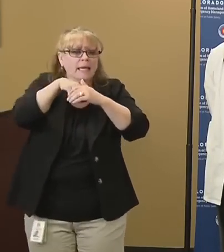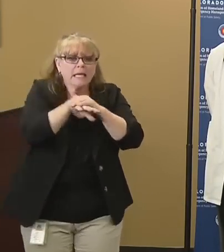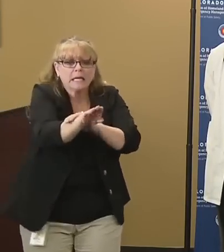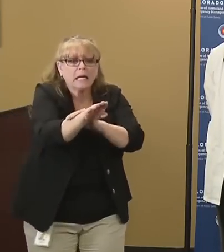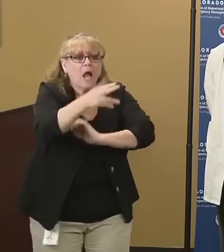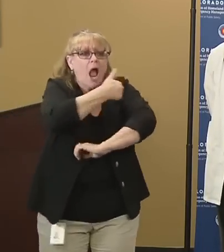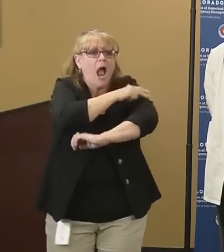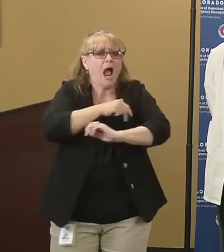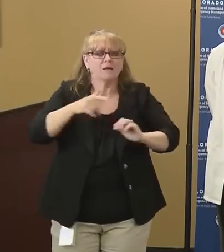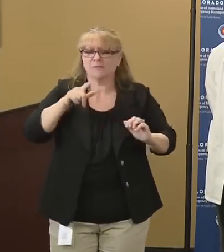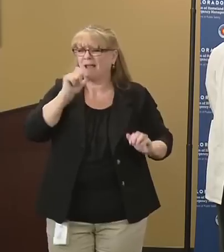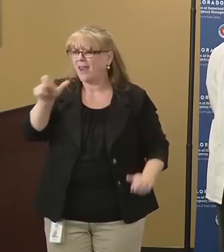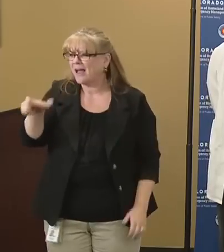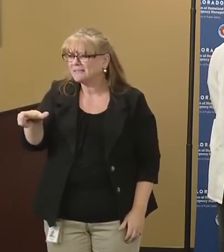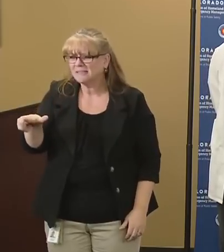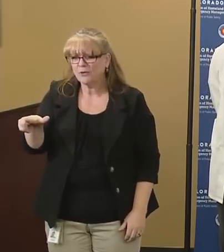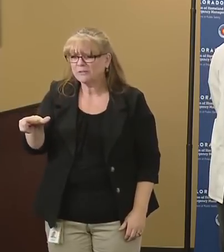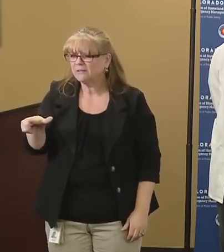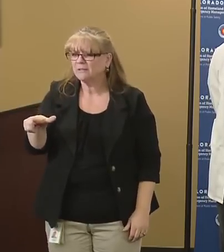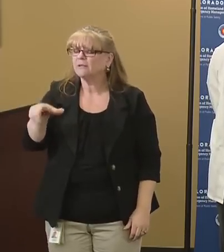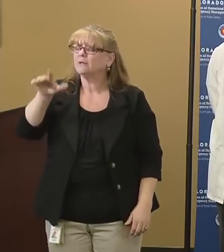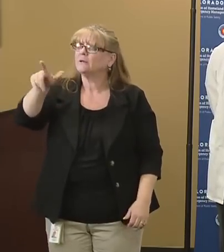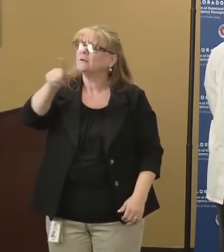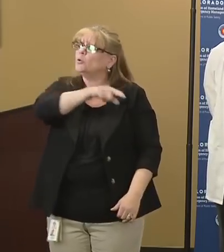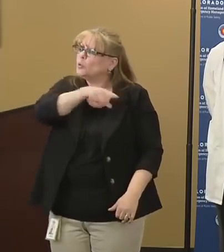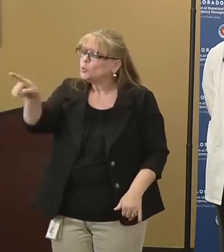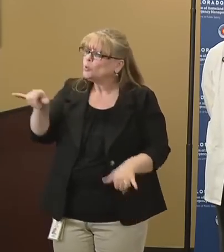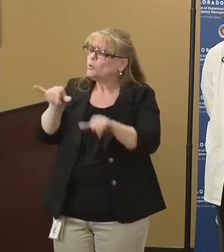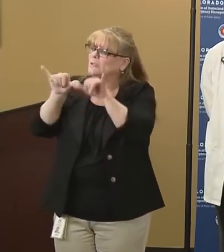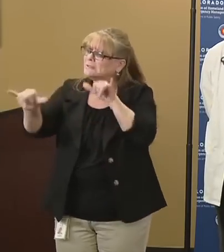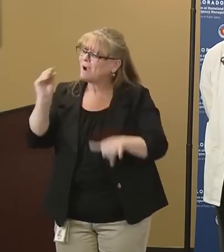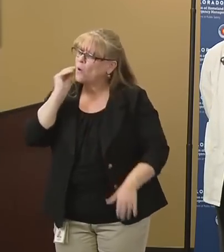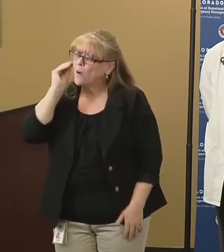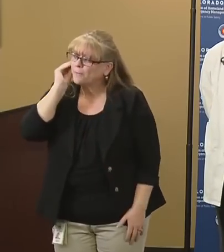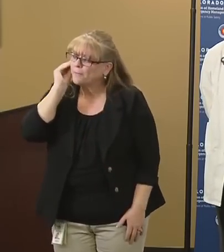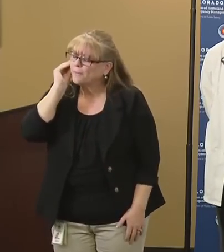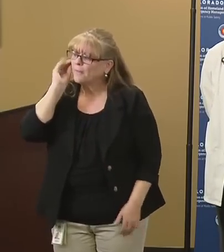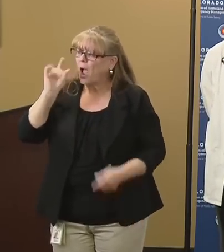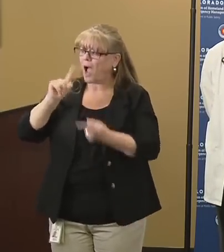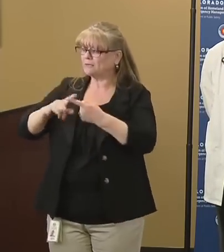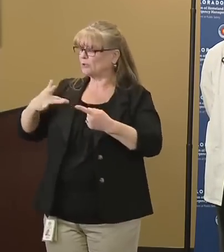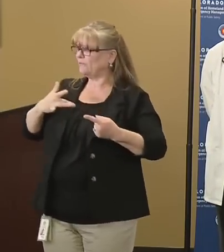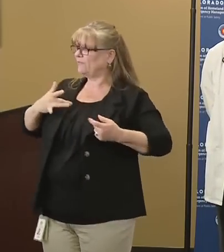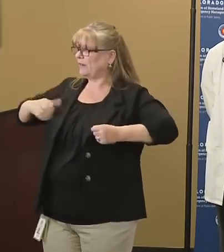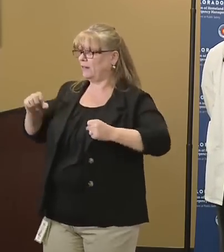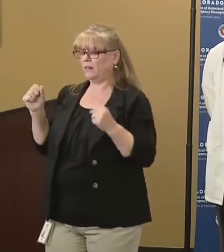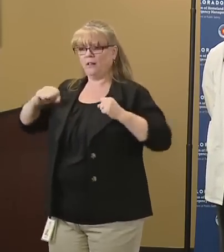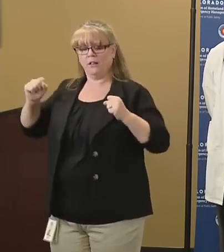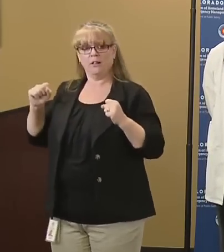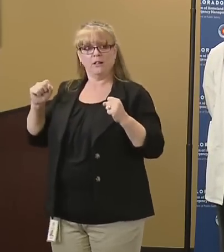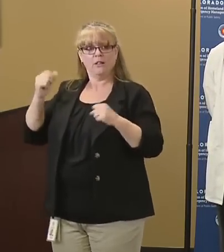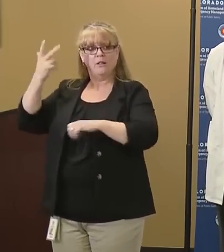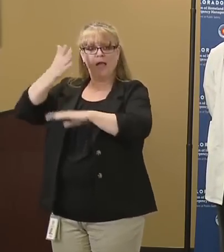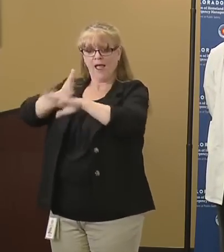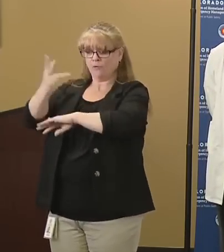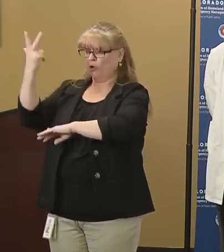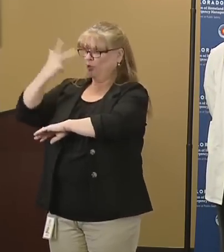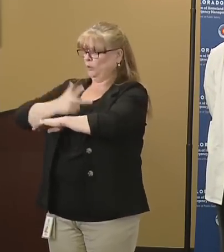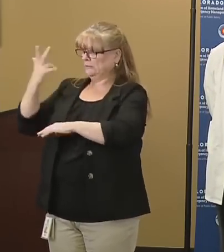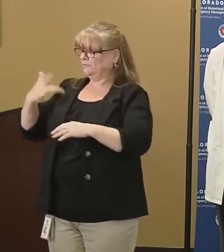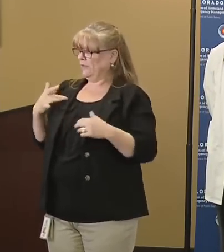those symptoms have resolved, at which point you can then resume your normal activities. It's only 10 to 15% of people who